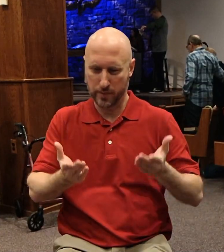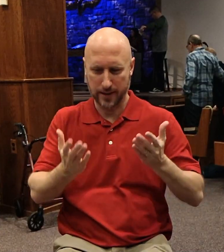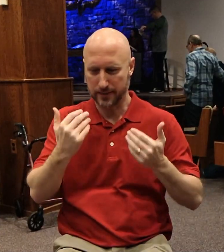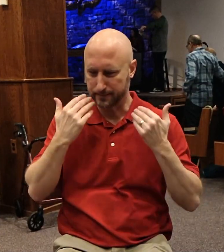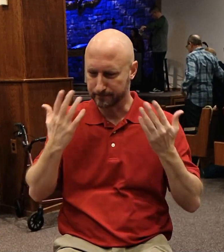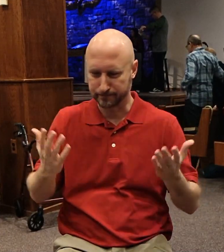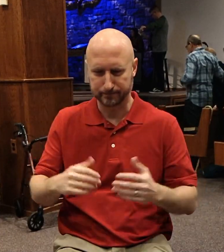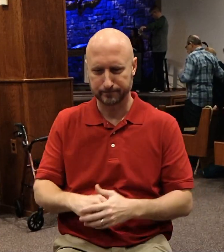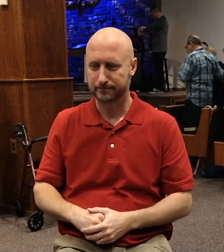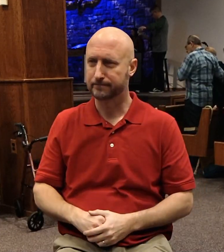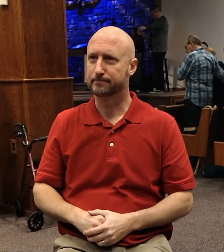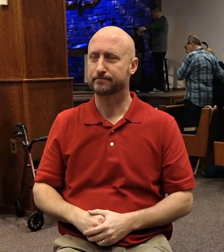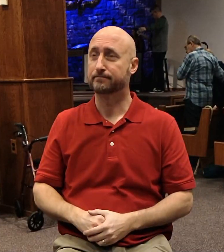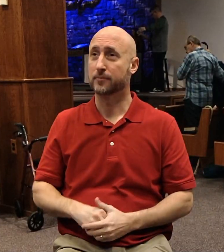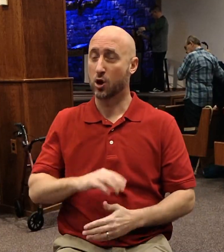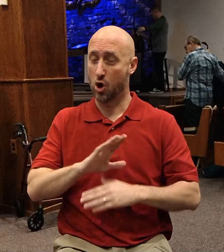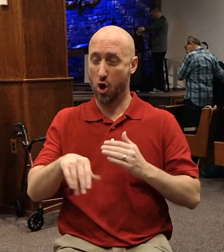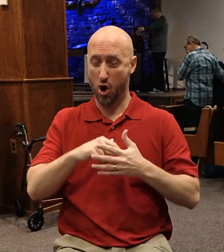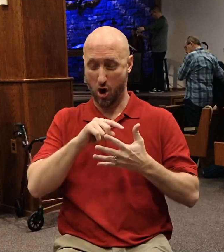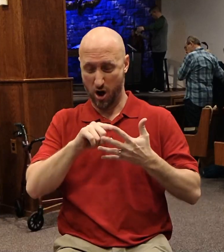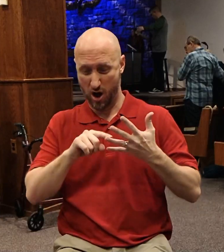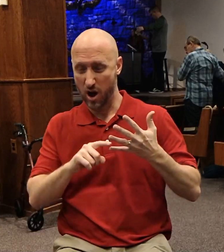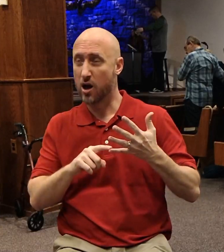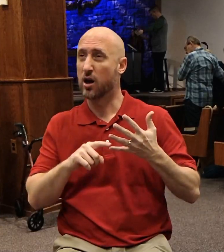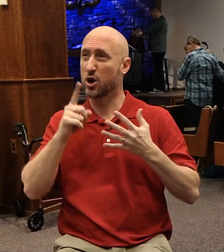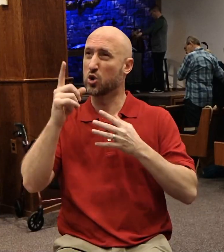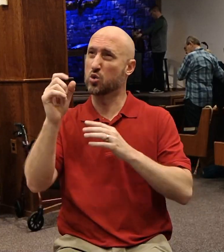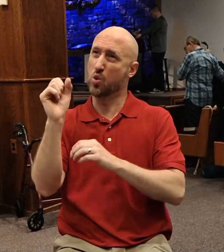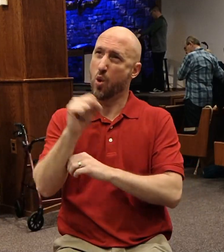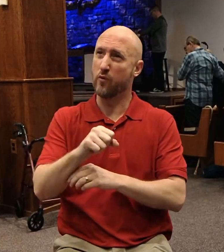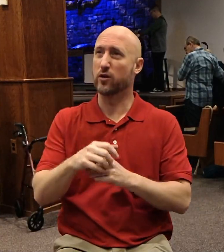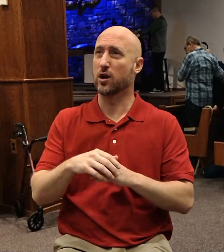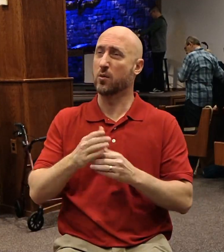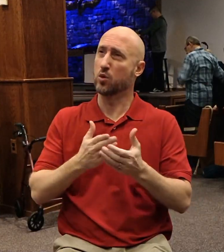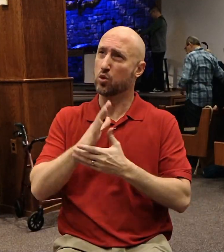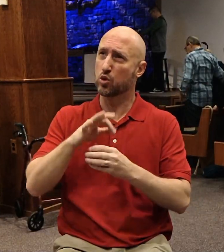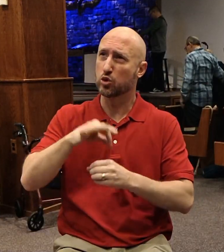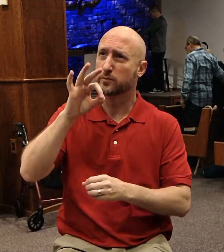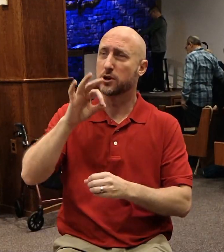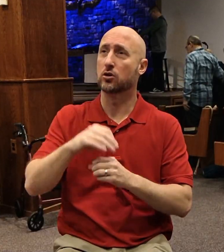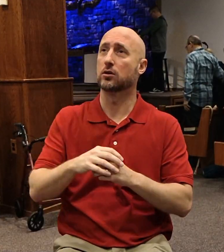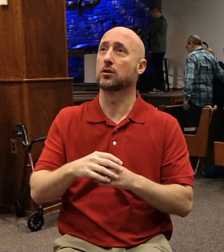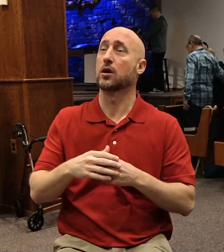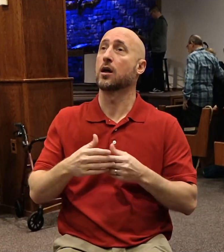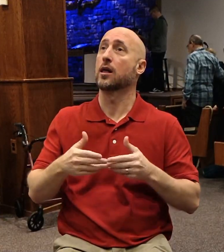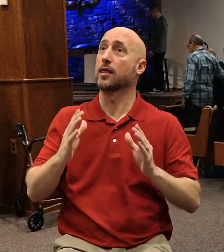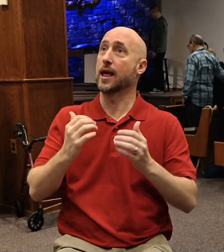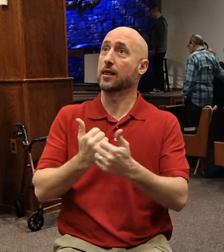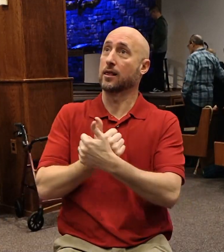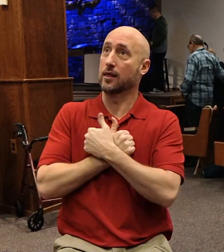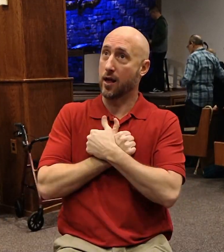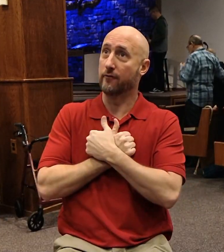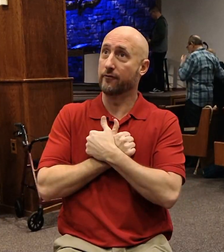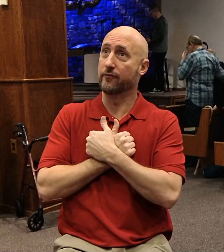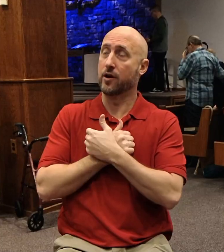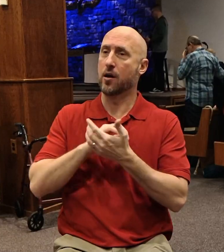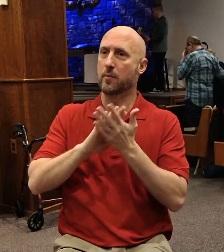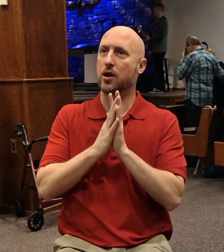overcome all of that with your Holy Spirit Lord let love be the mark of Calvary Chapel Philadelphia Lord